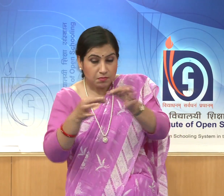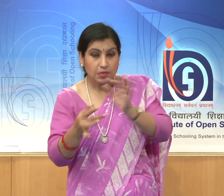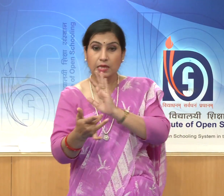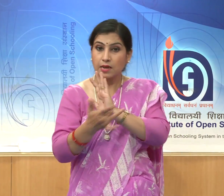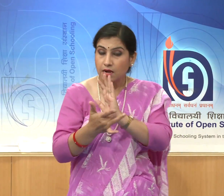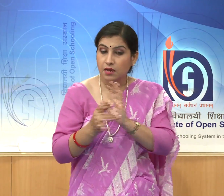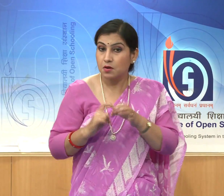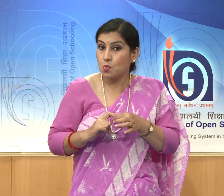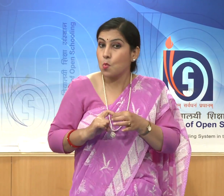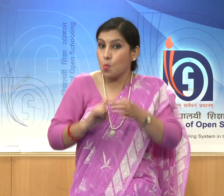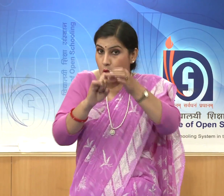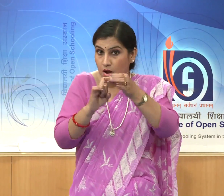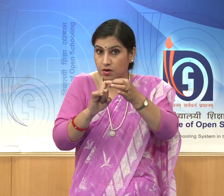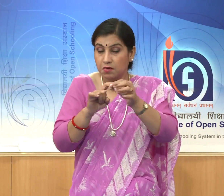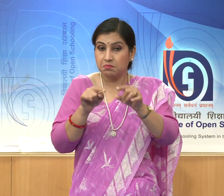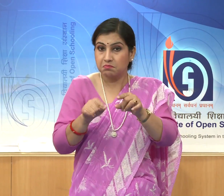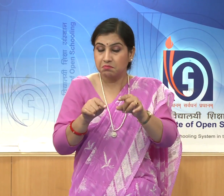and technical quality